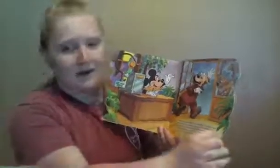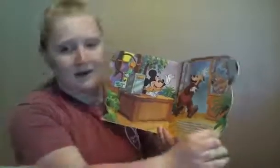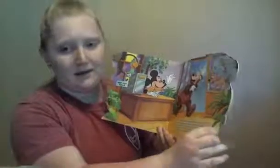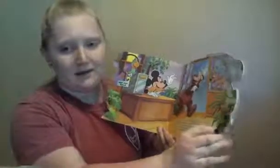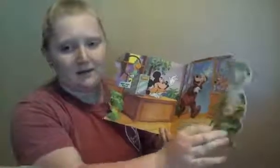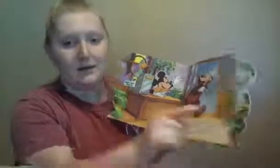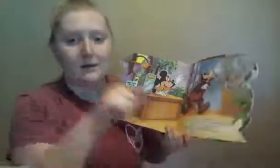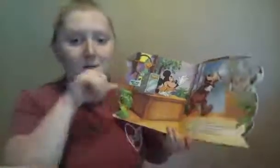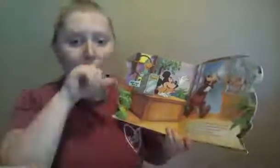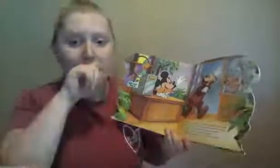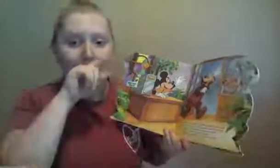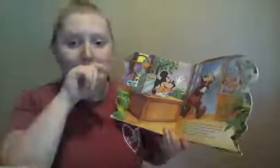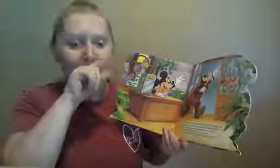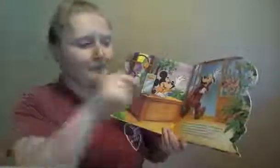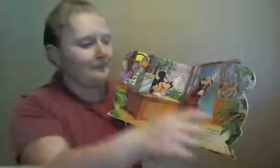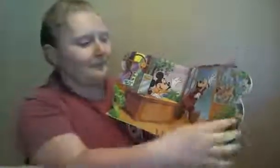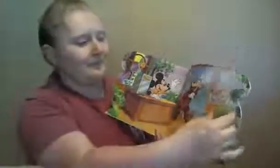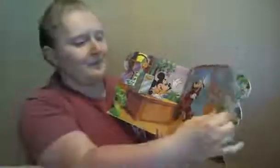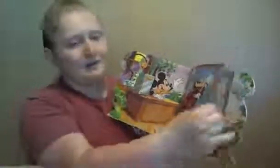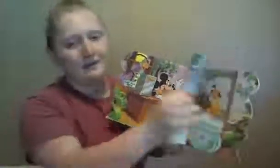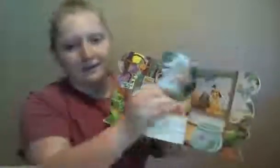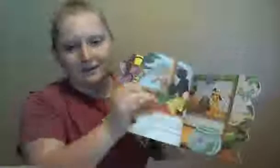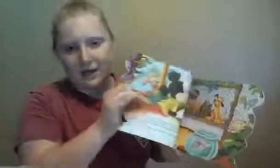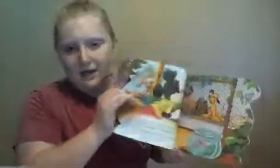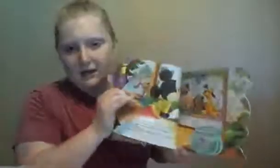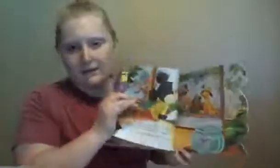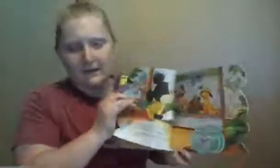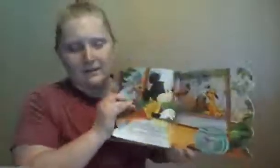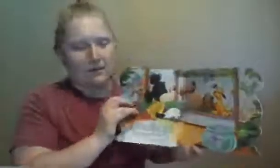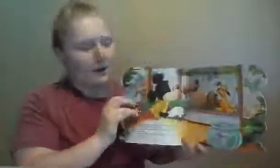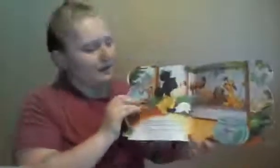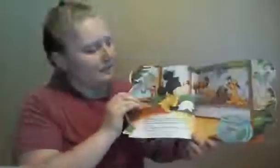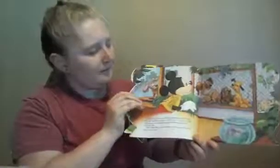parrot. So parrot. Parrot is a type of bird.